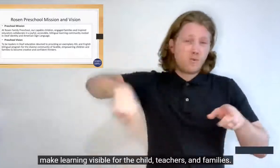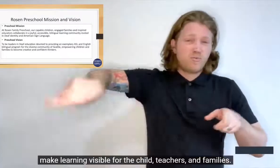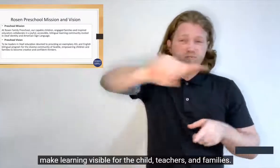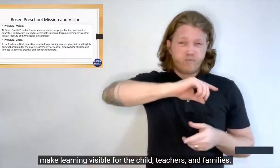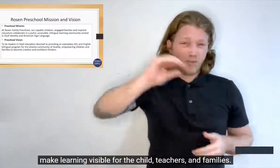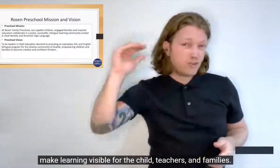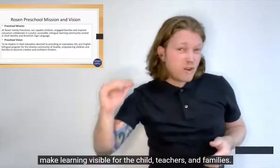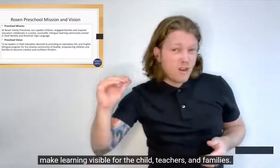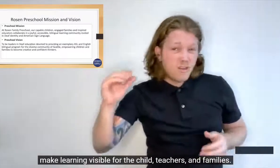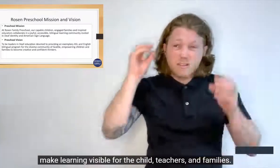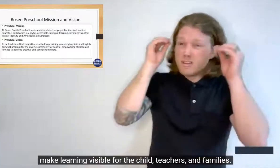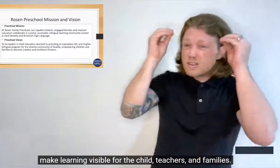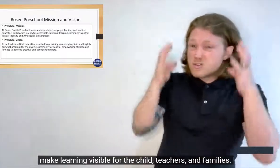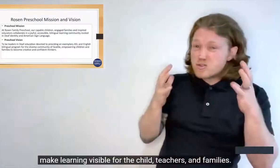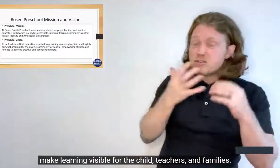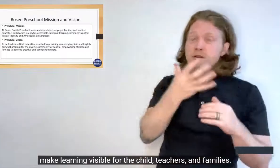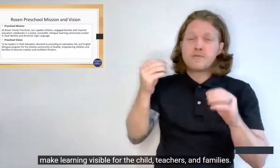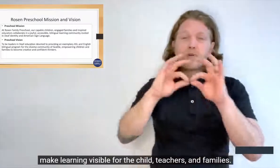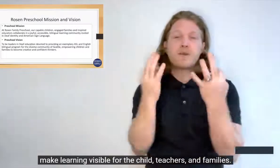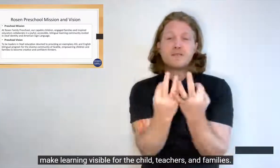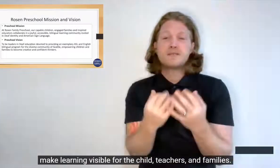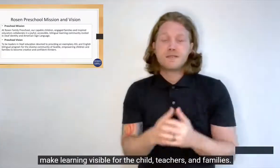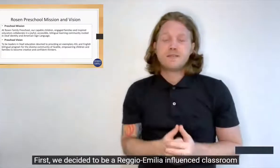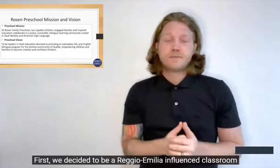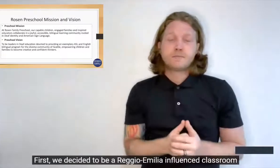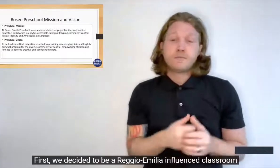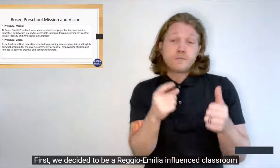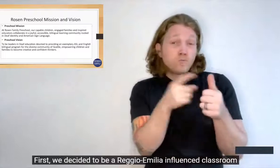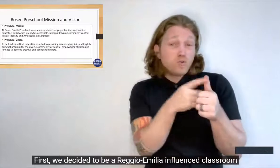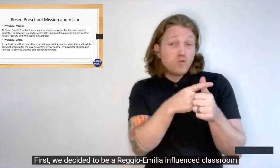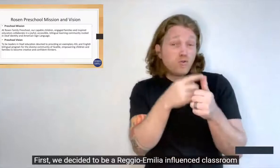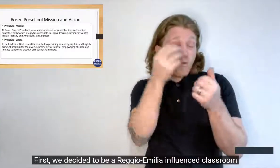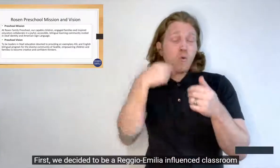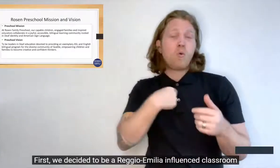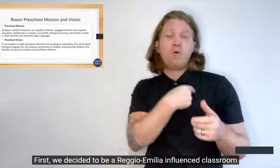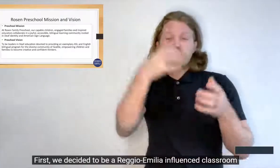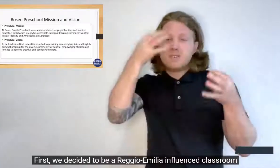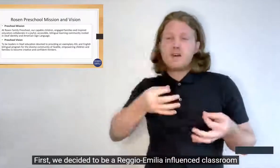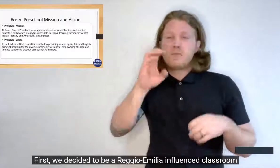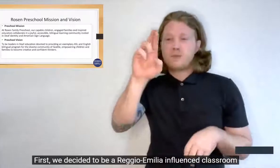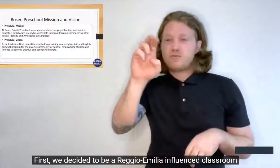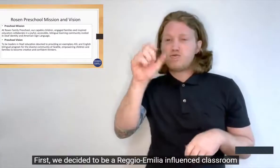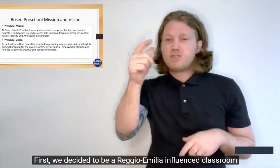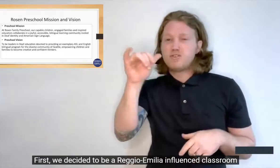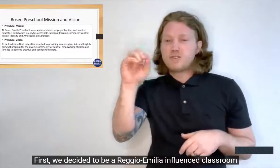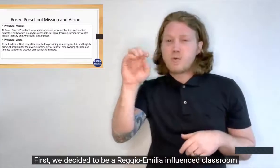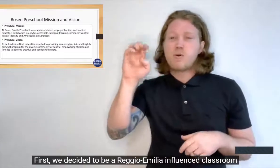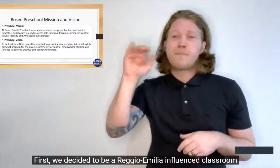make learning visible for the child, teachers, and their families. First, we as a school decided to